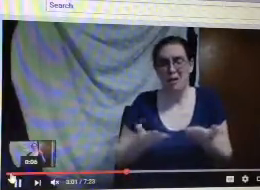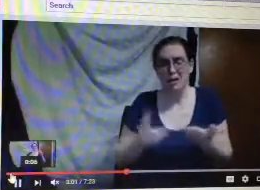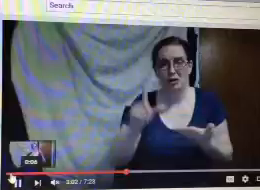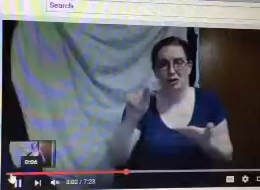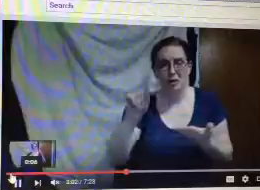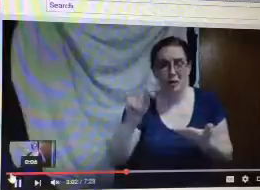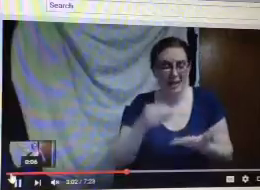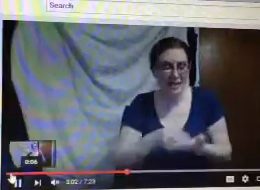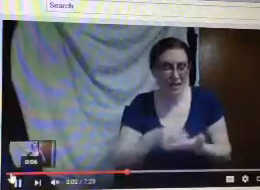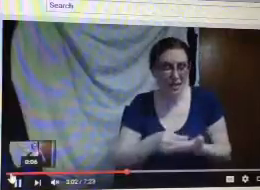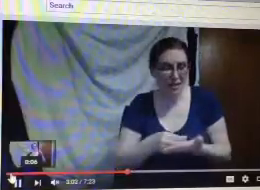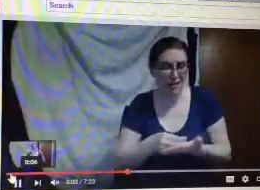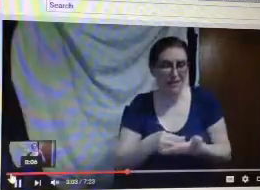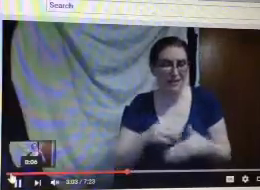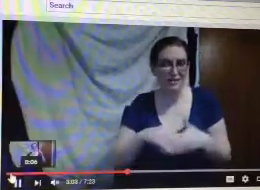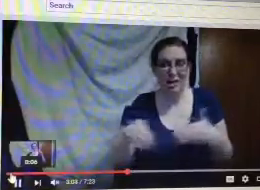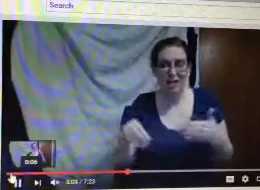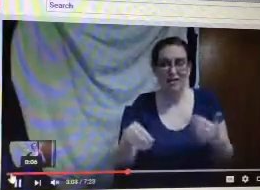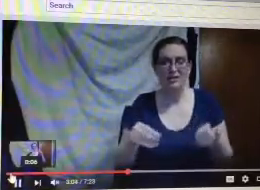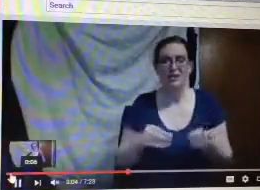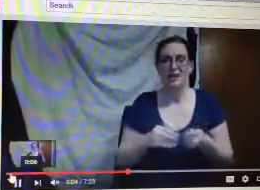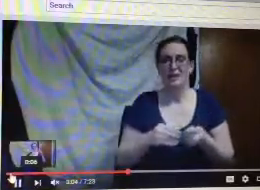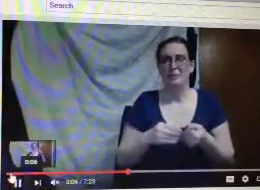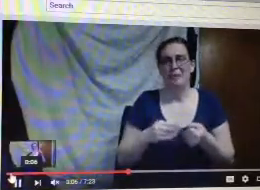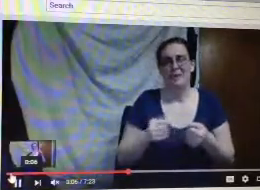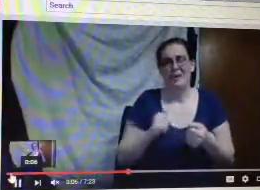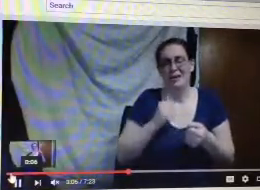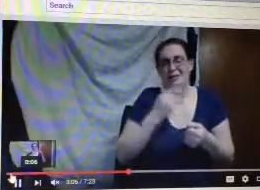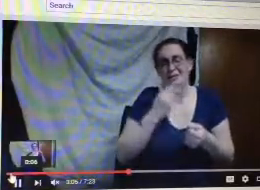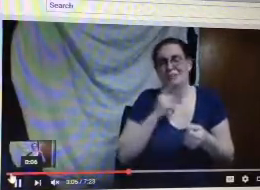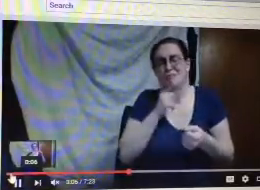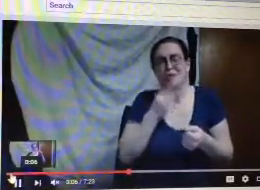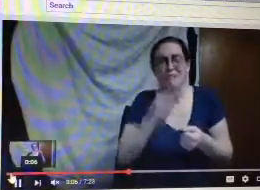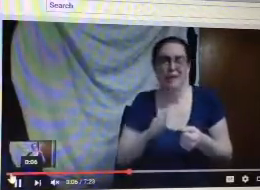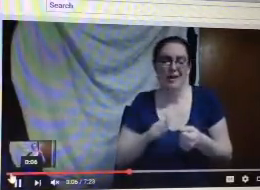20 every day, come back with $20 every day.